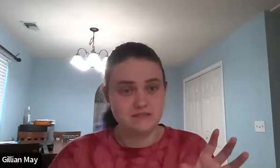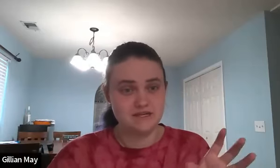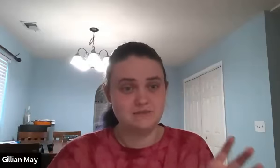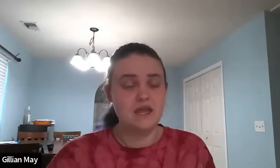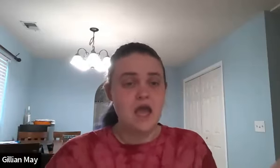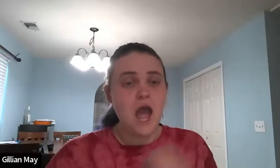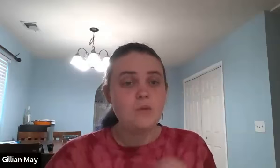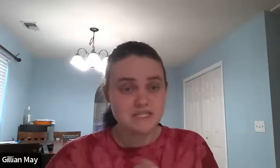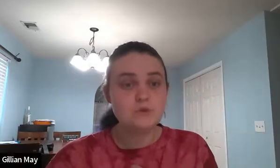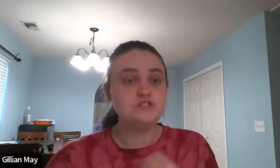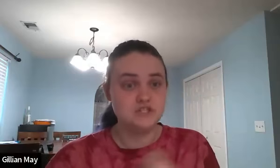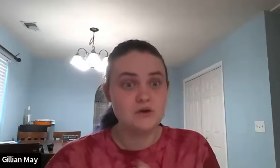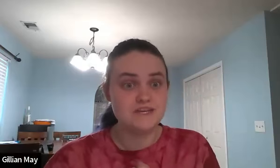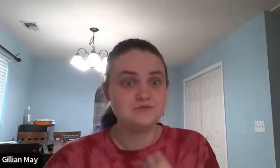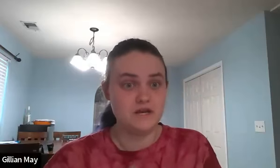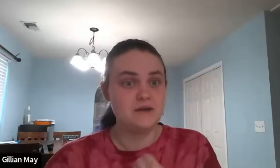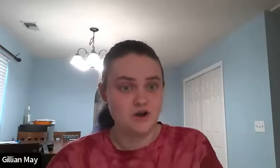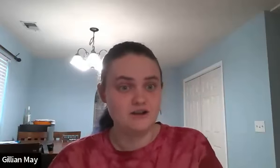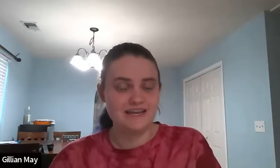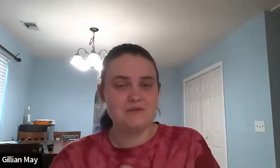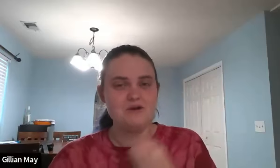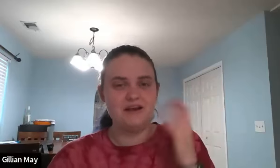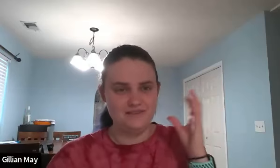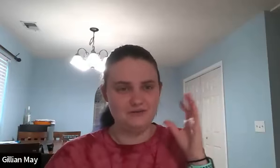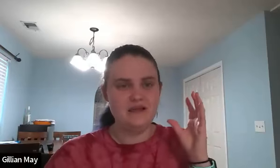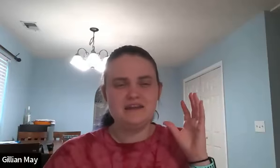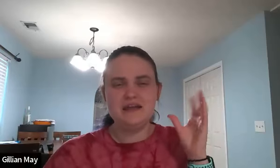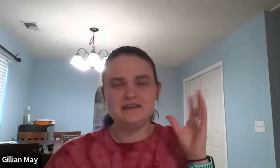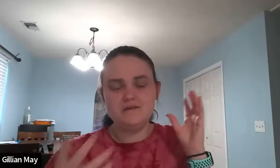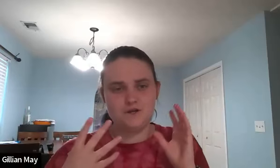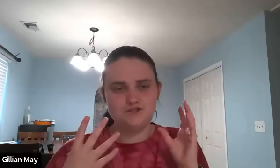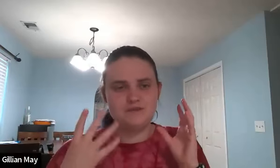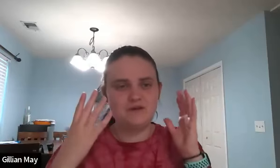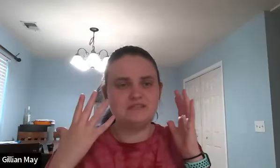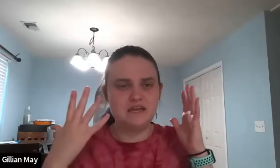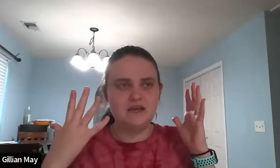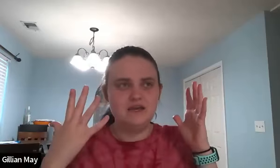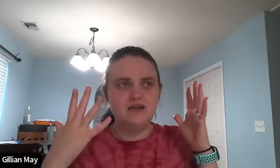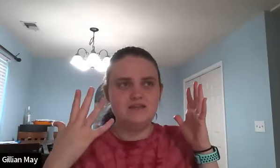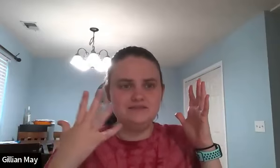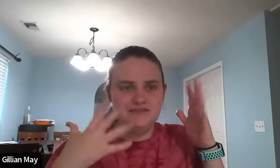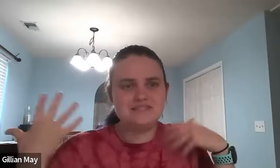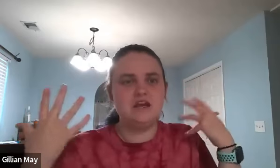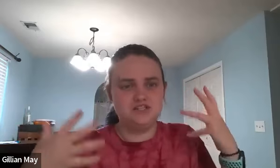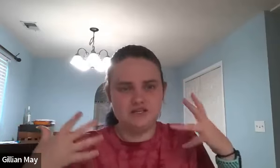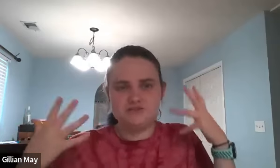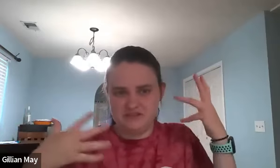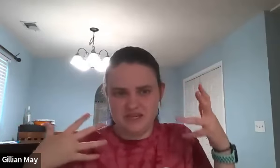context. I'm like, how am I supposed to know this when I'm talking? And I remember I got a little, like, not frustrated, but I was like, this is kind of stressful to think